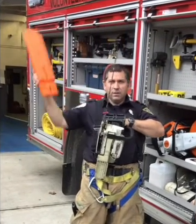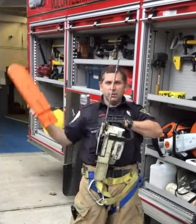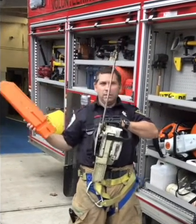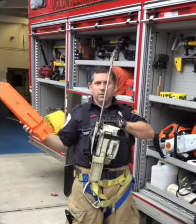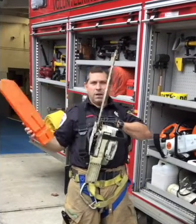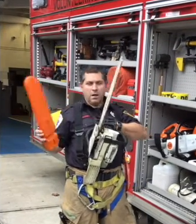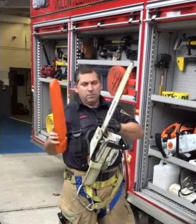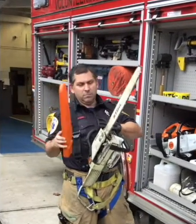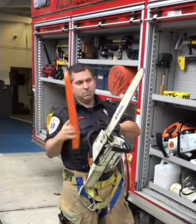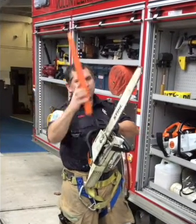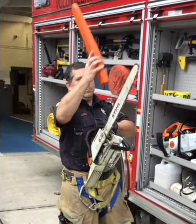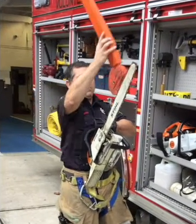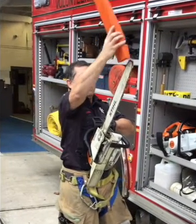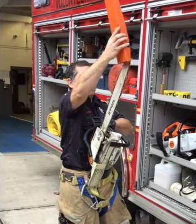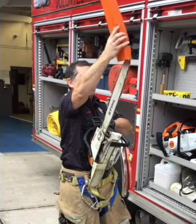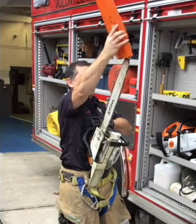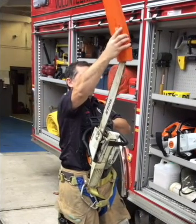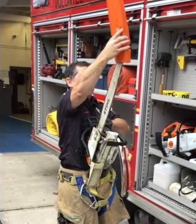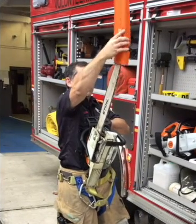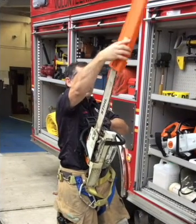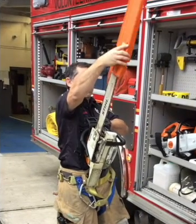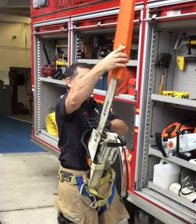use this chainsaw.